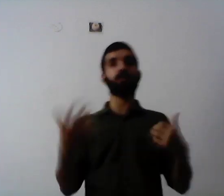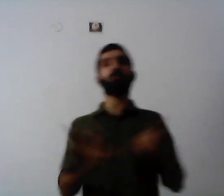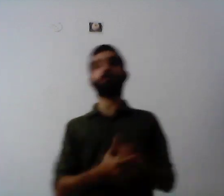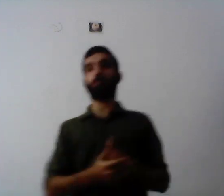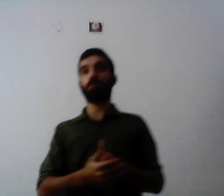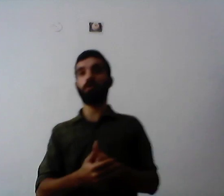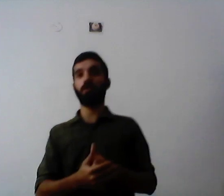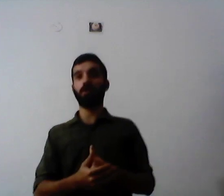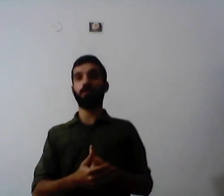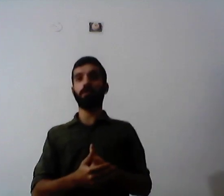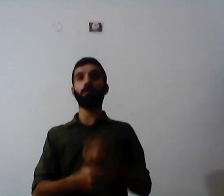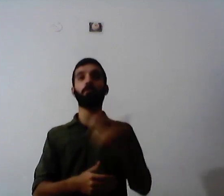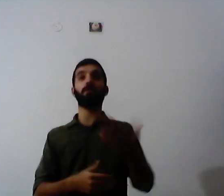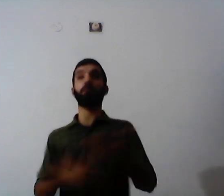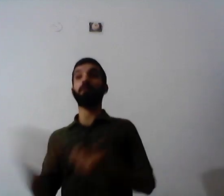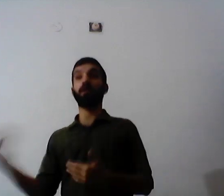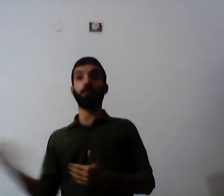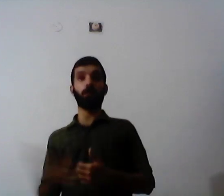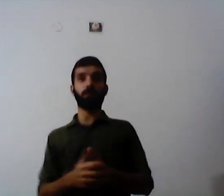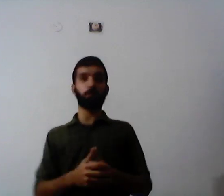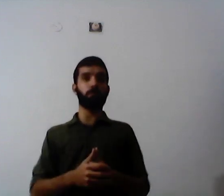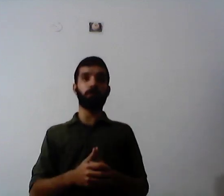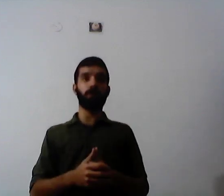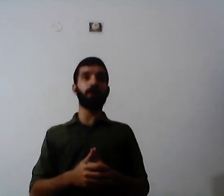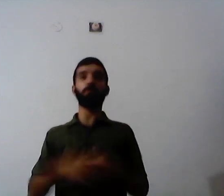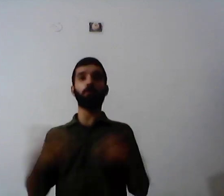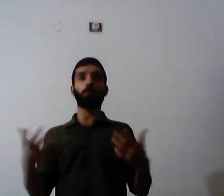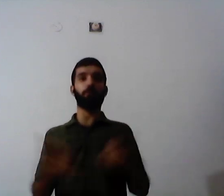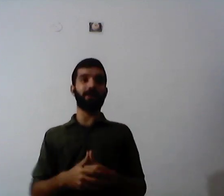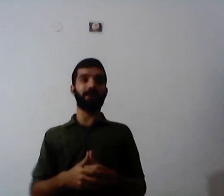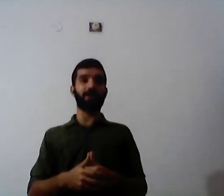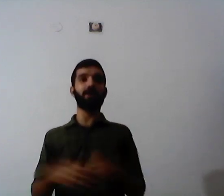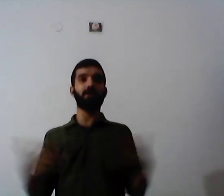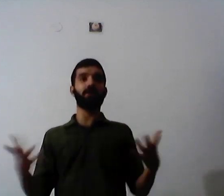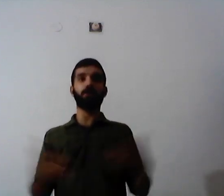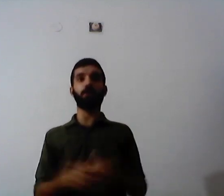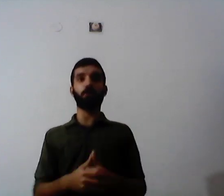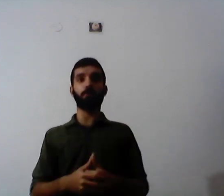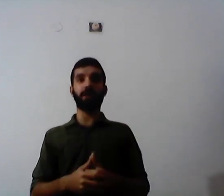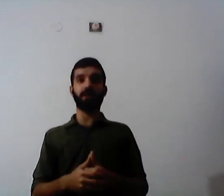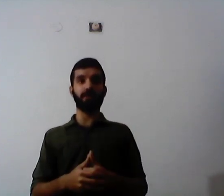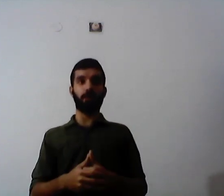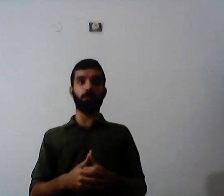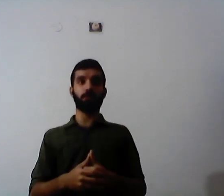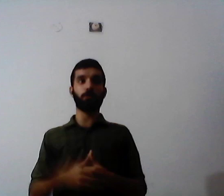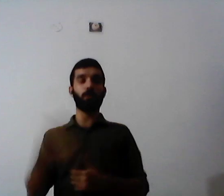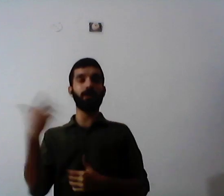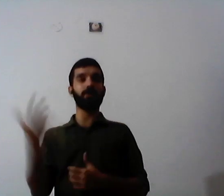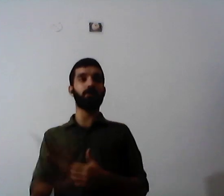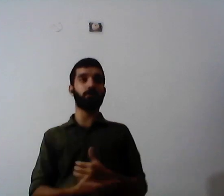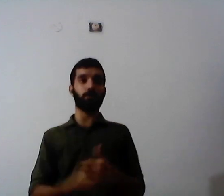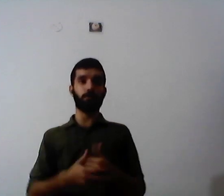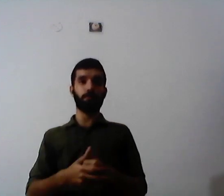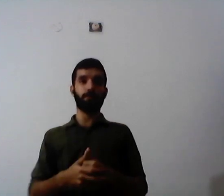so? When you open a mineral water bottle, it won't open like that, right? It won't make any sound. So why is it so? Have